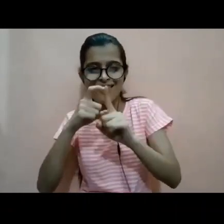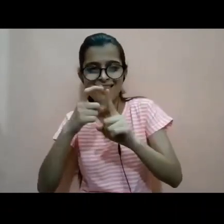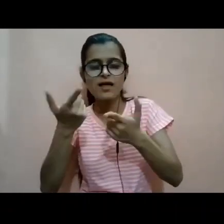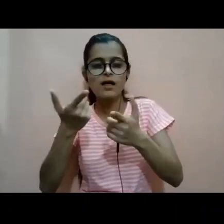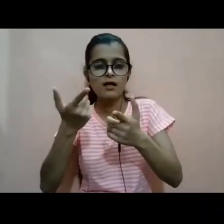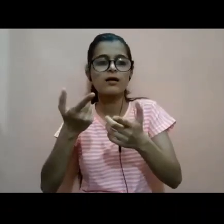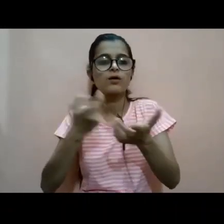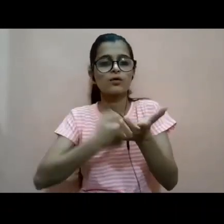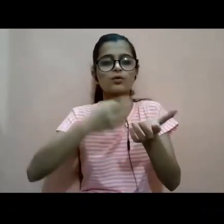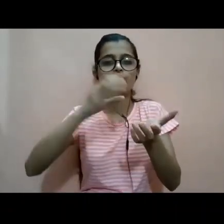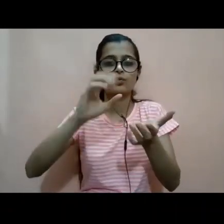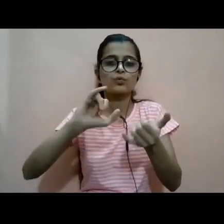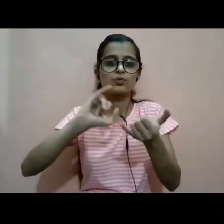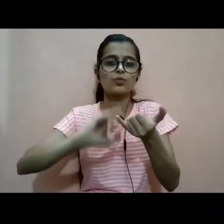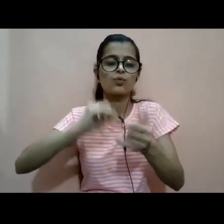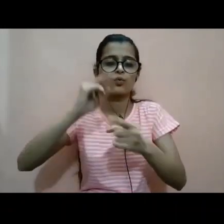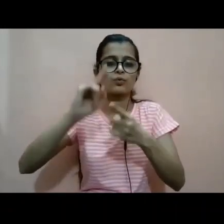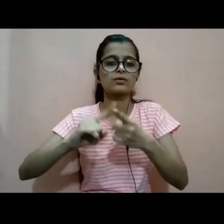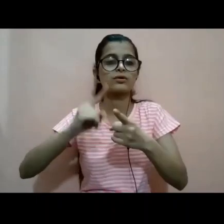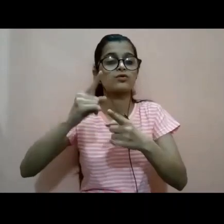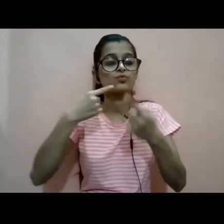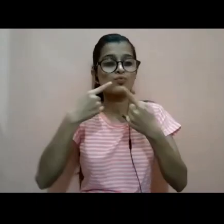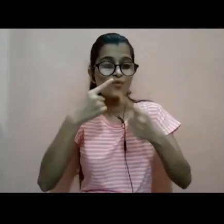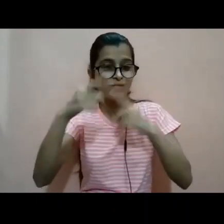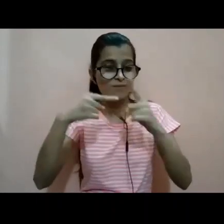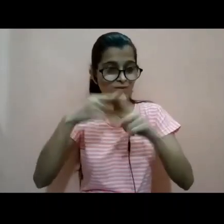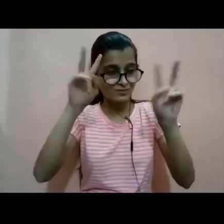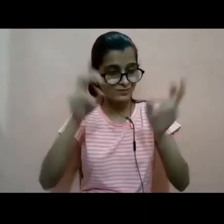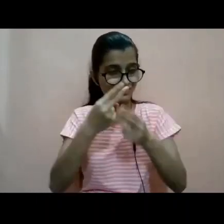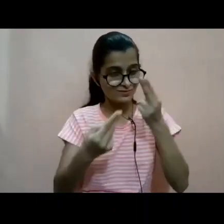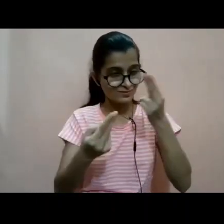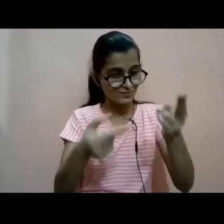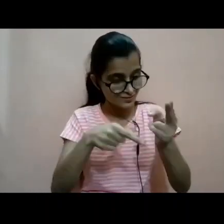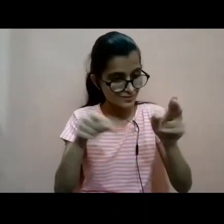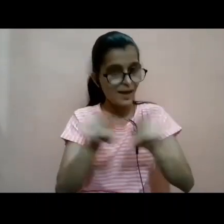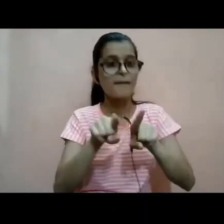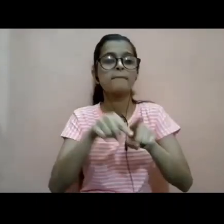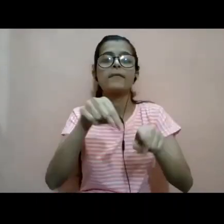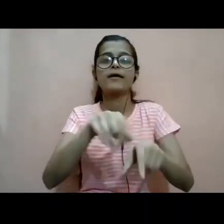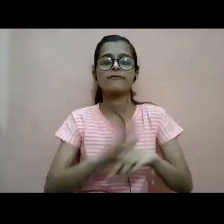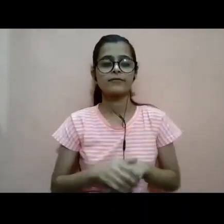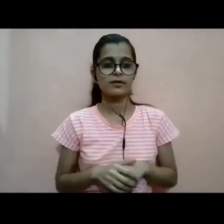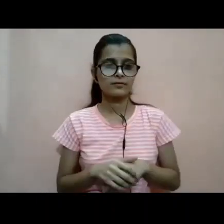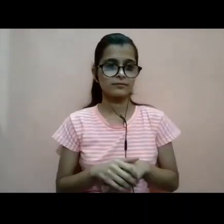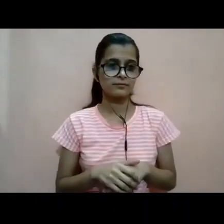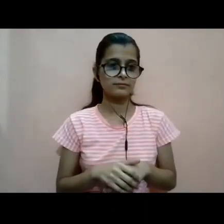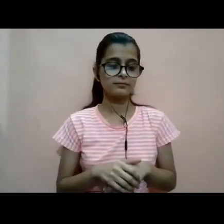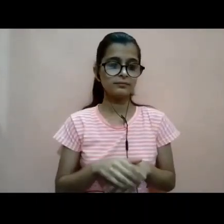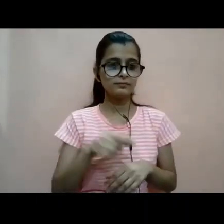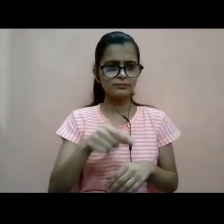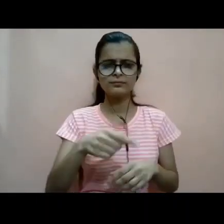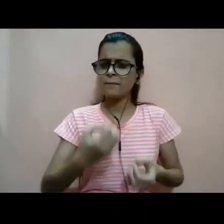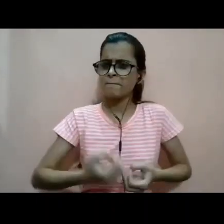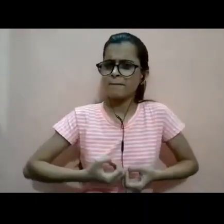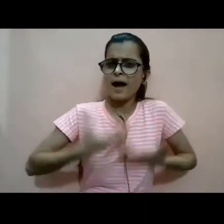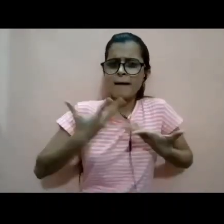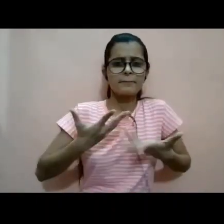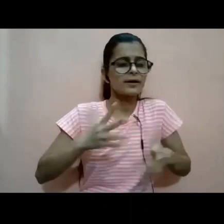So to conclude, What makes us happy?